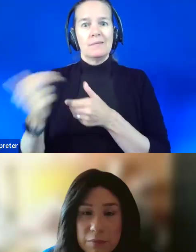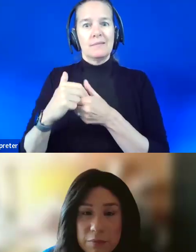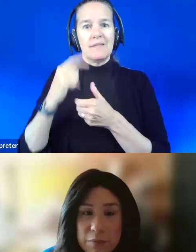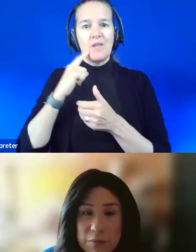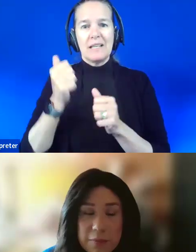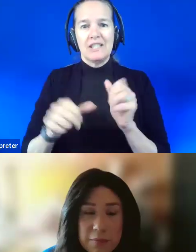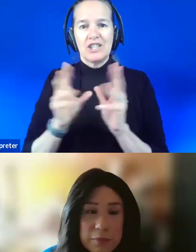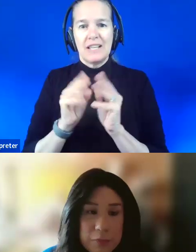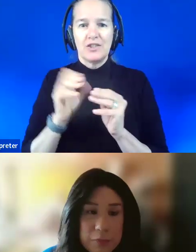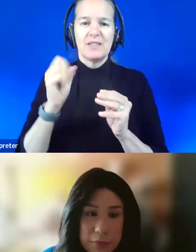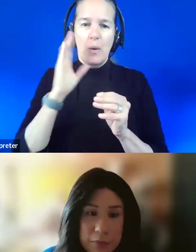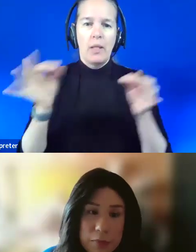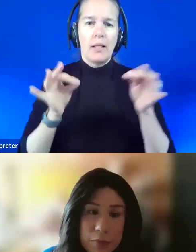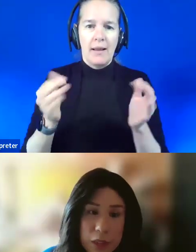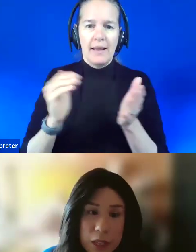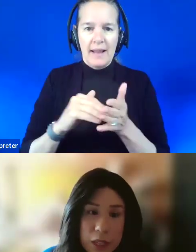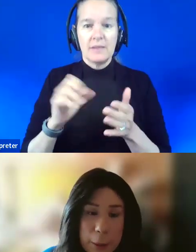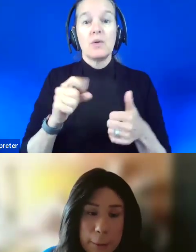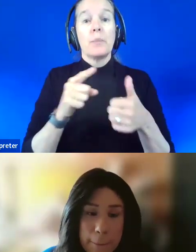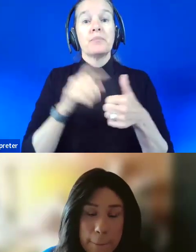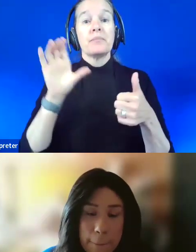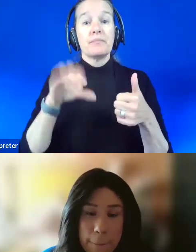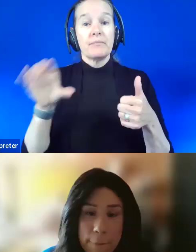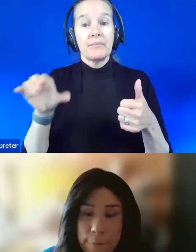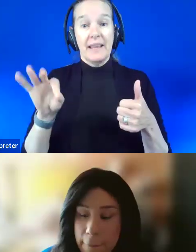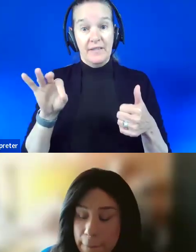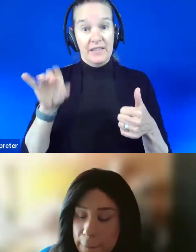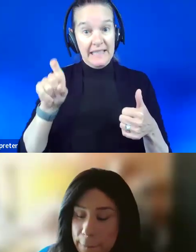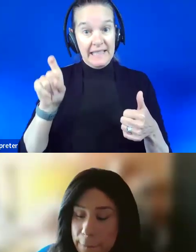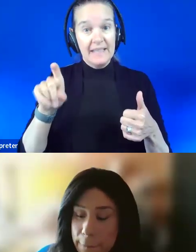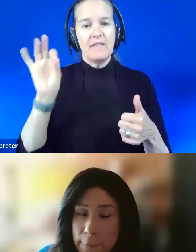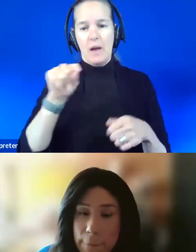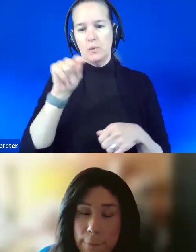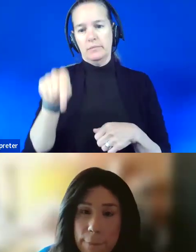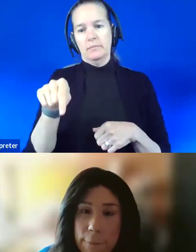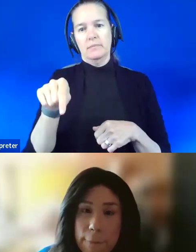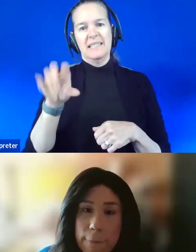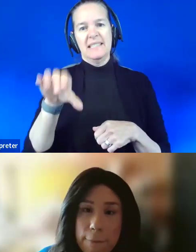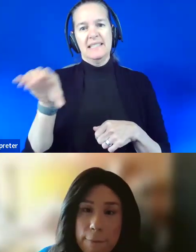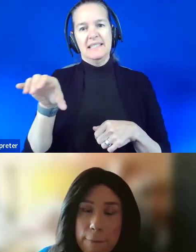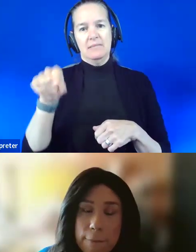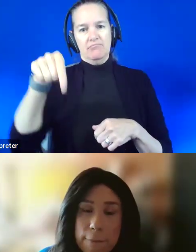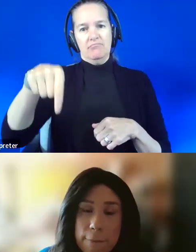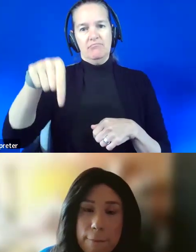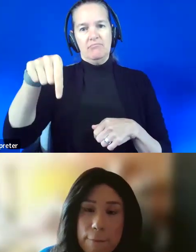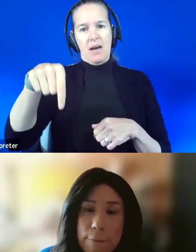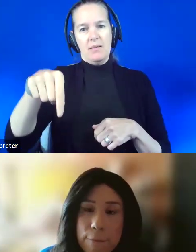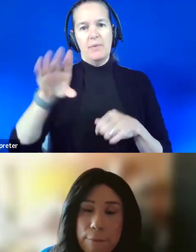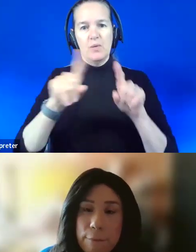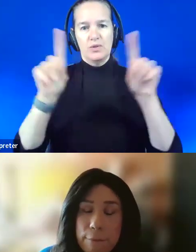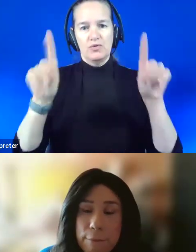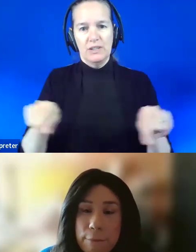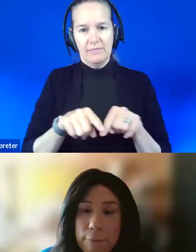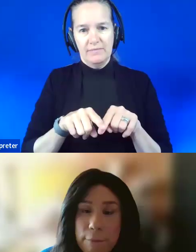important. So those captions, if you need those, can be found by clicking the CC button at the bottom of your Zoom